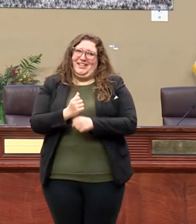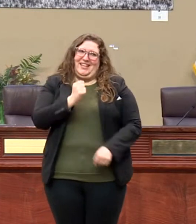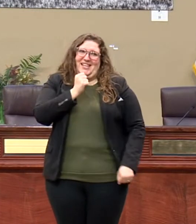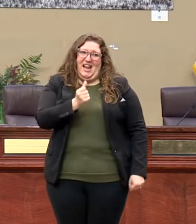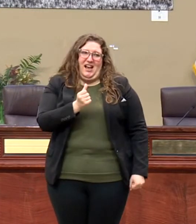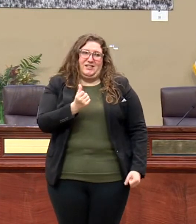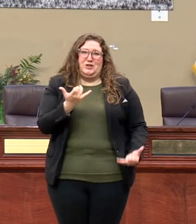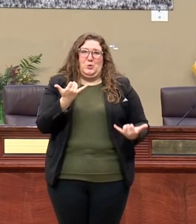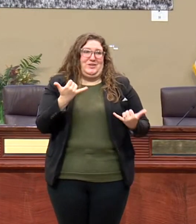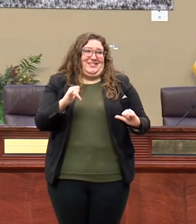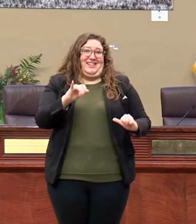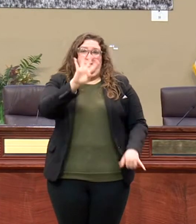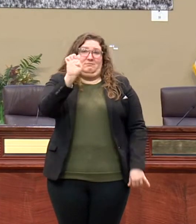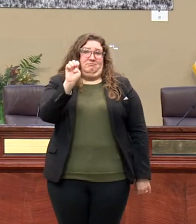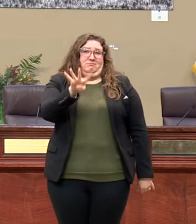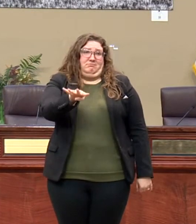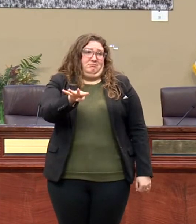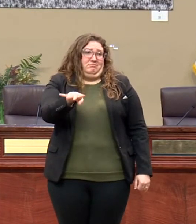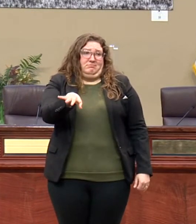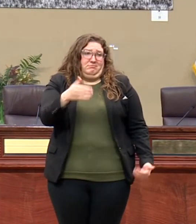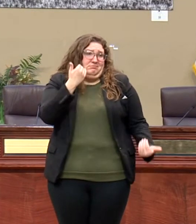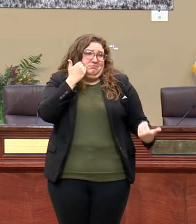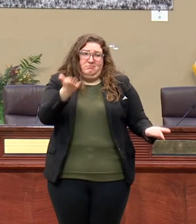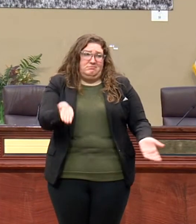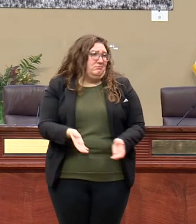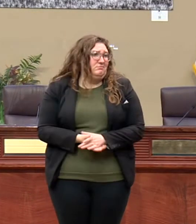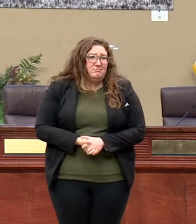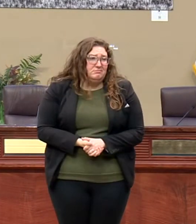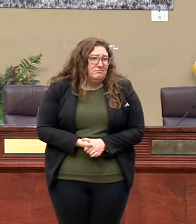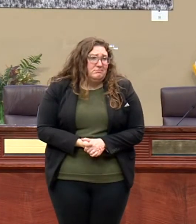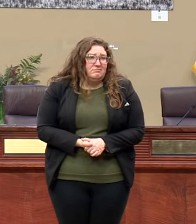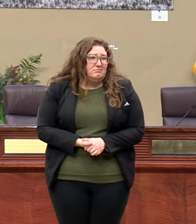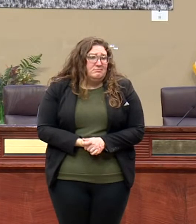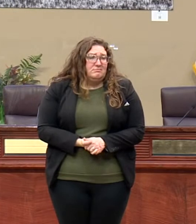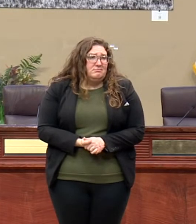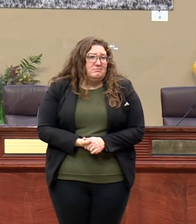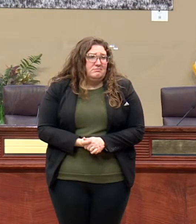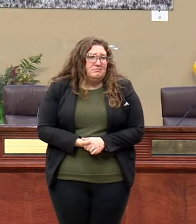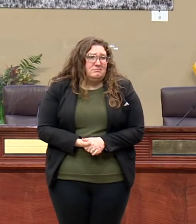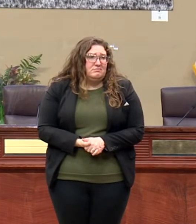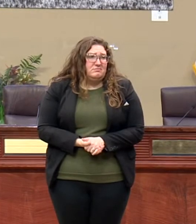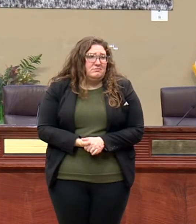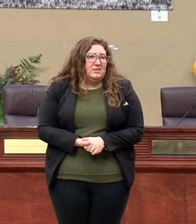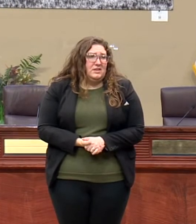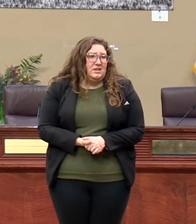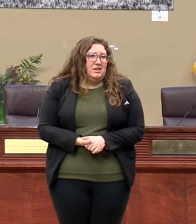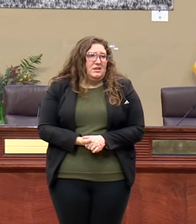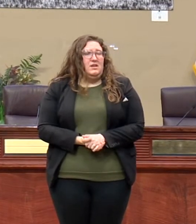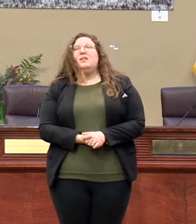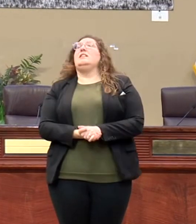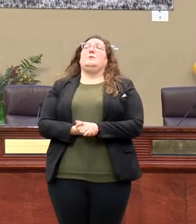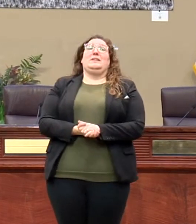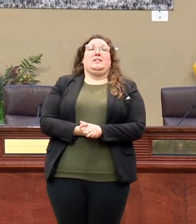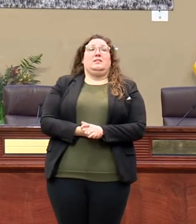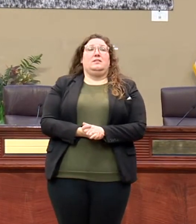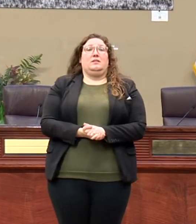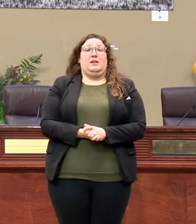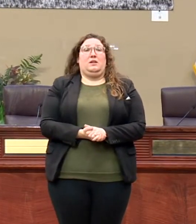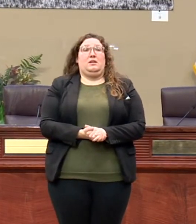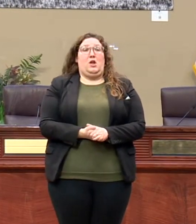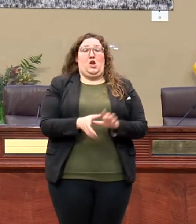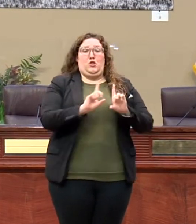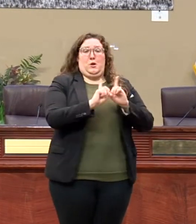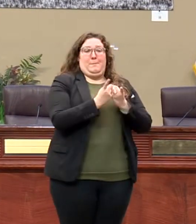mark category at this point. In fact, through our emergency management